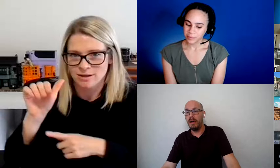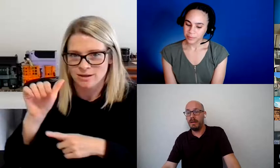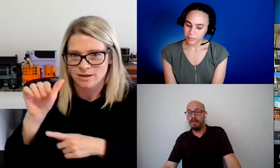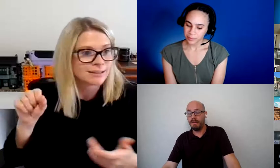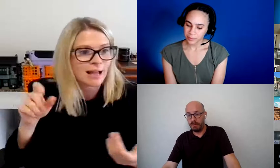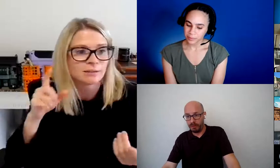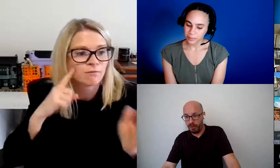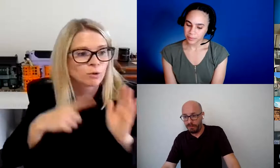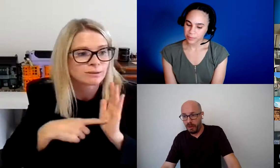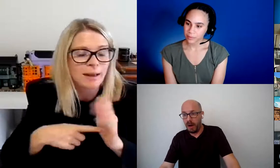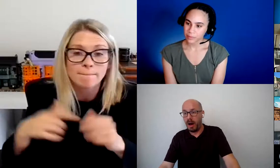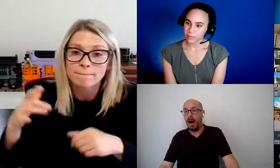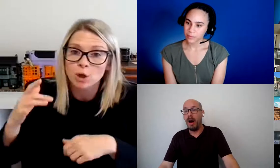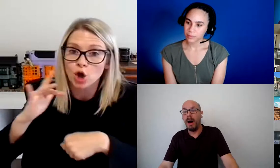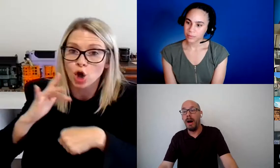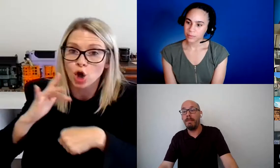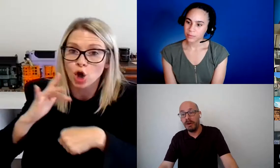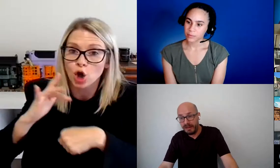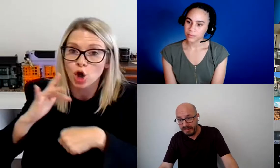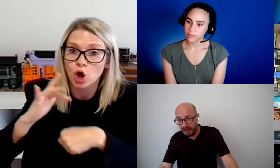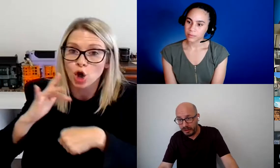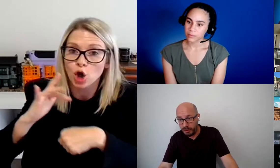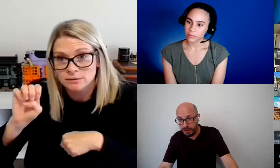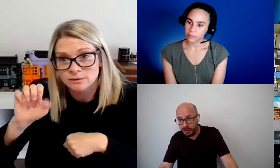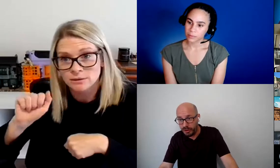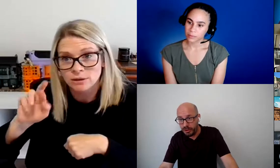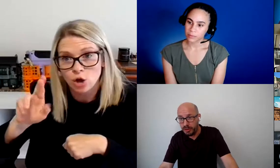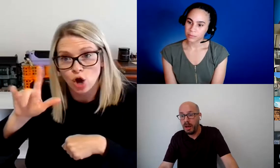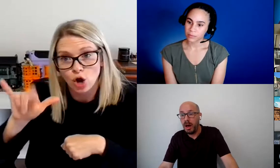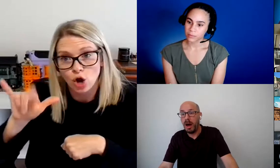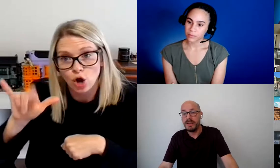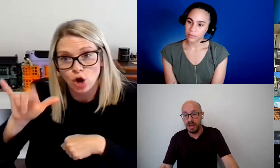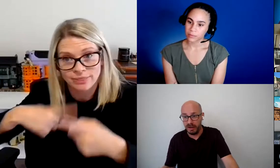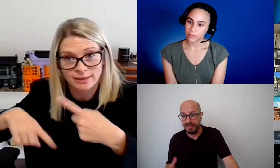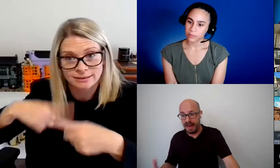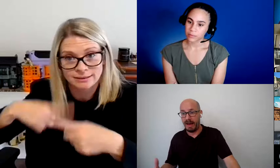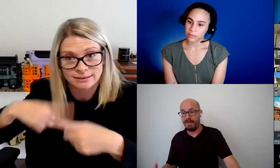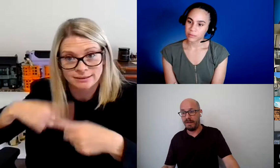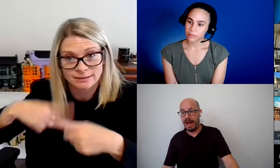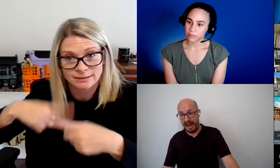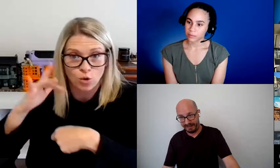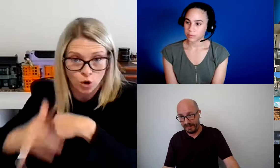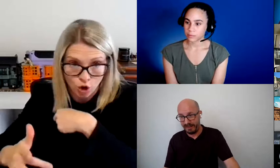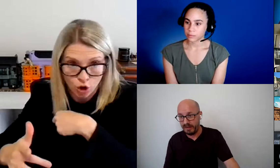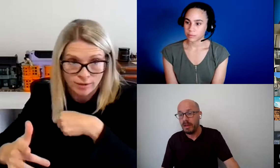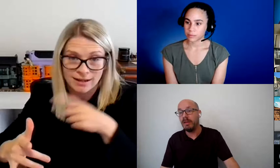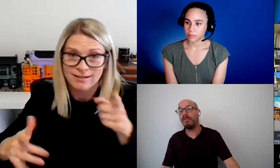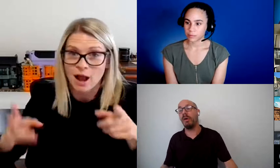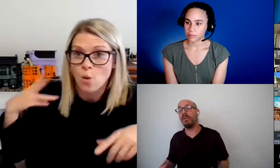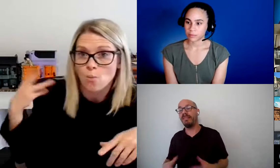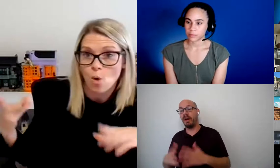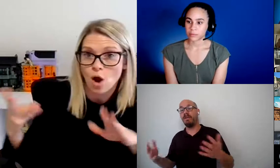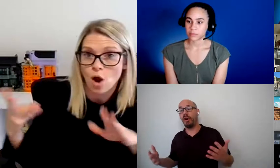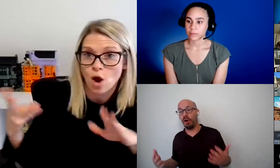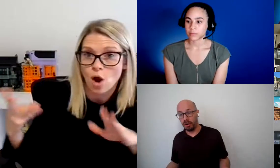So first off, American Sign Language does have accents. So the sign for